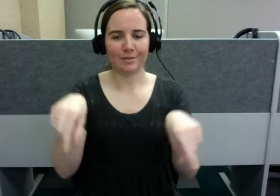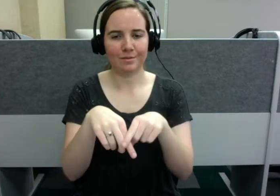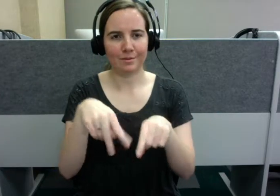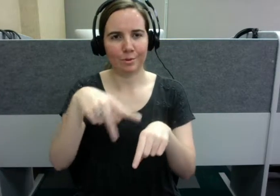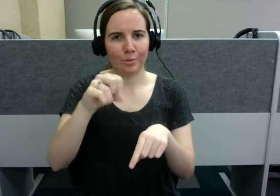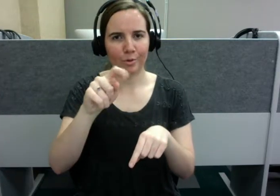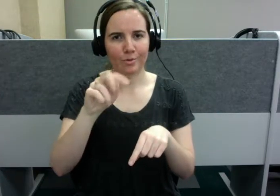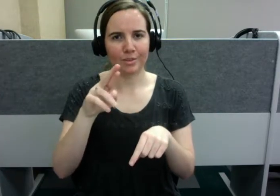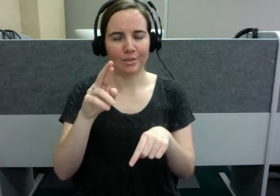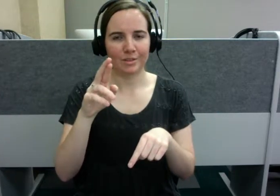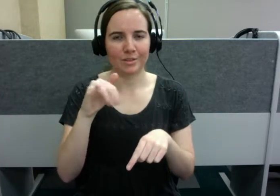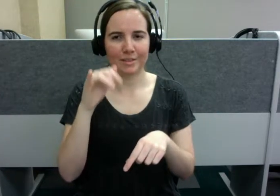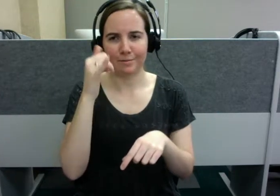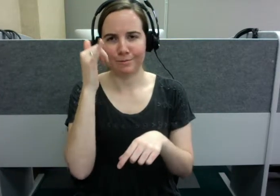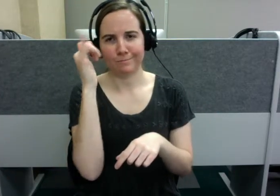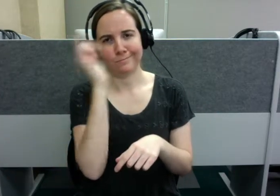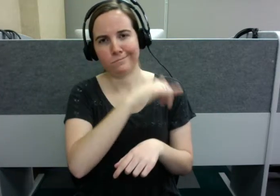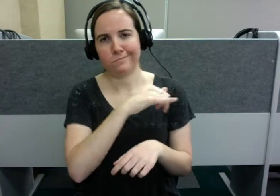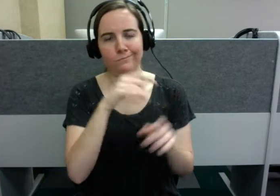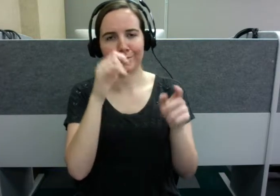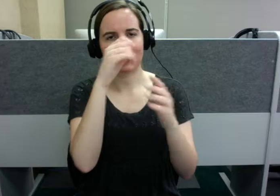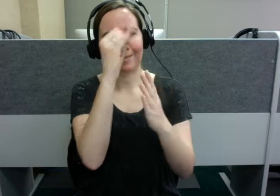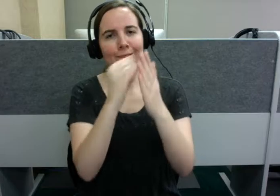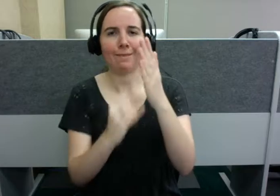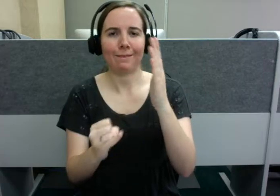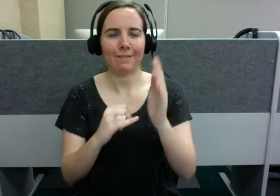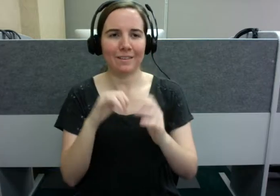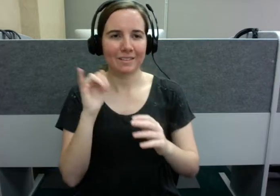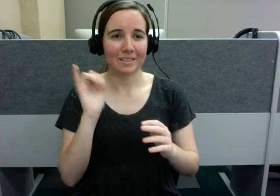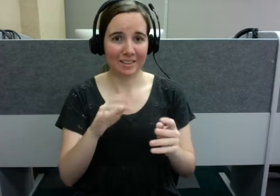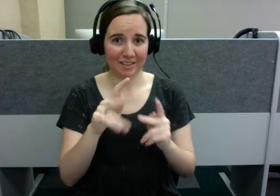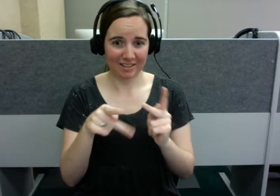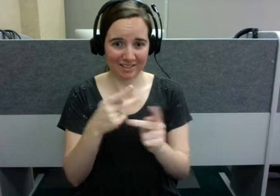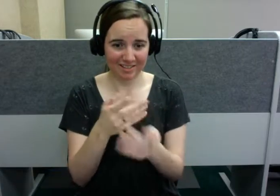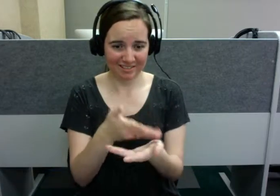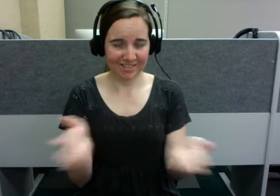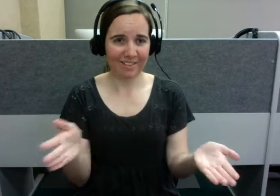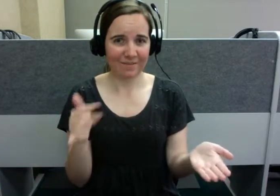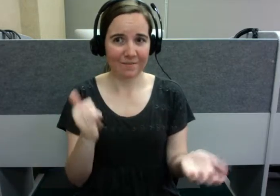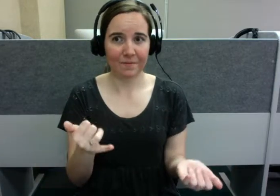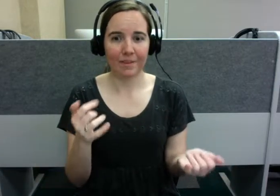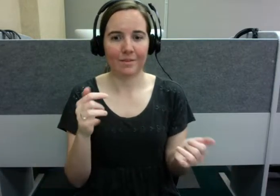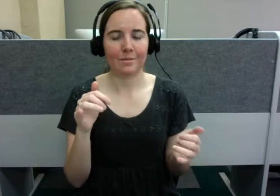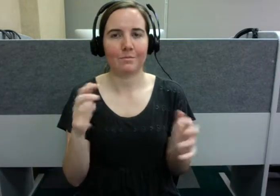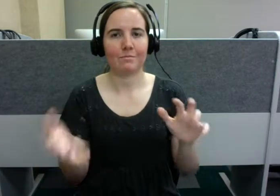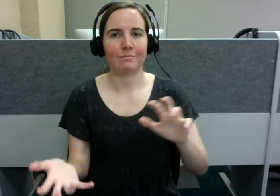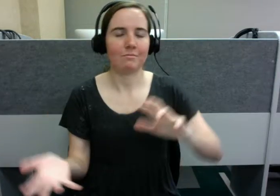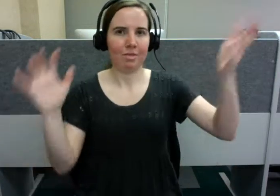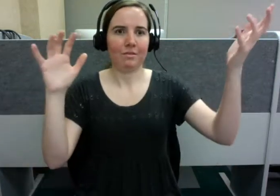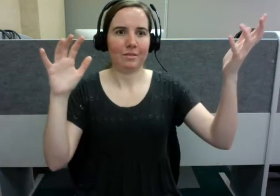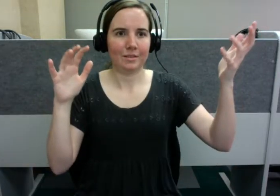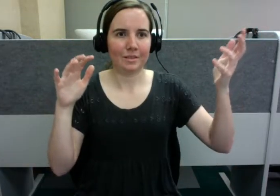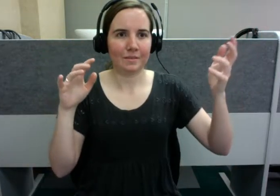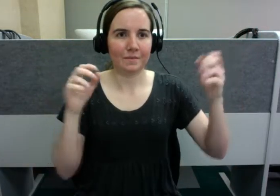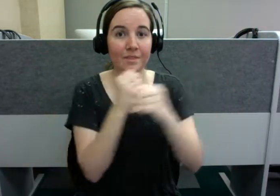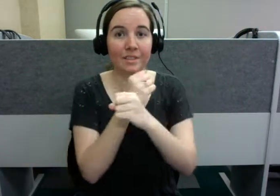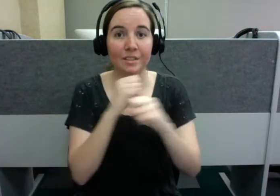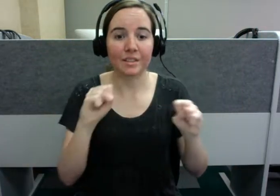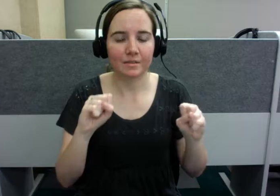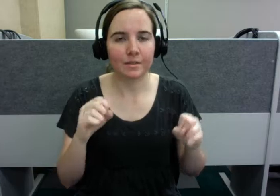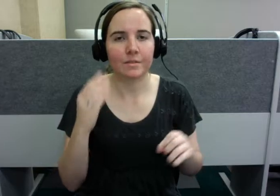world right now. That stuff, it's suddenly all been turned on its head. Safety.